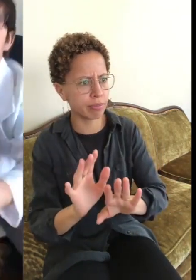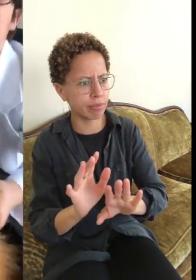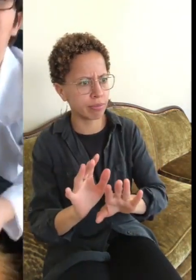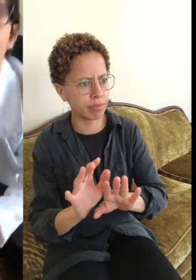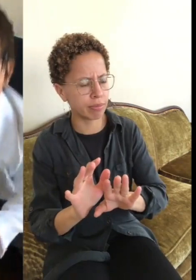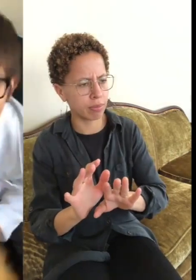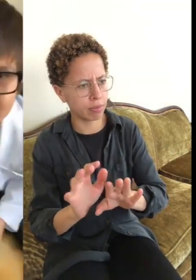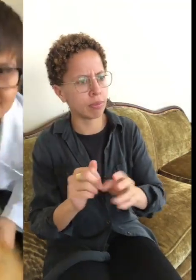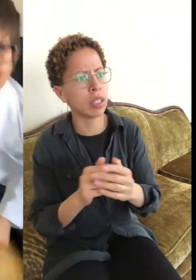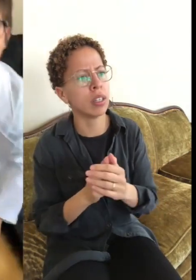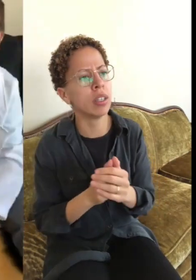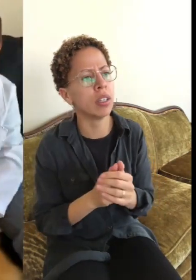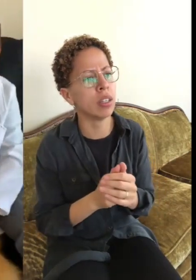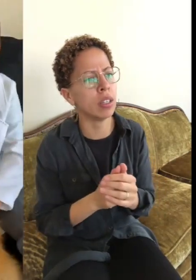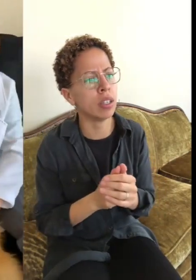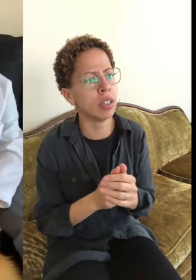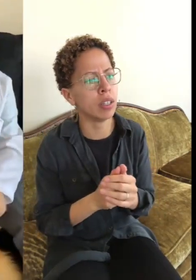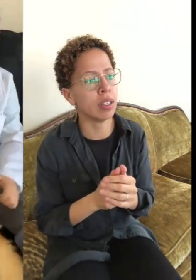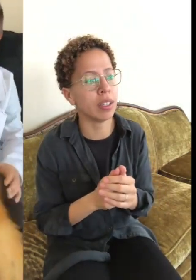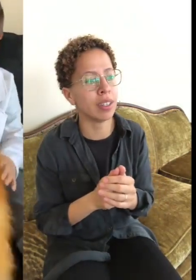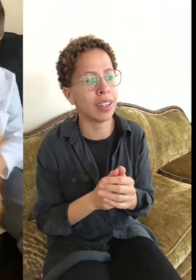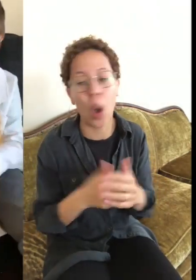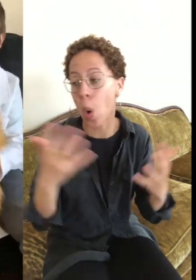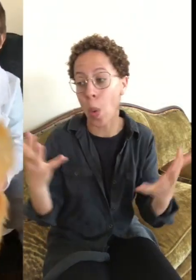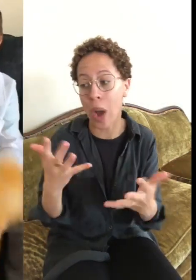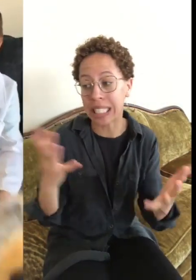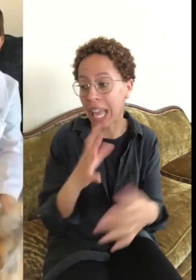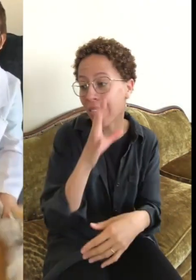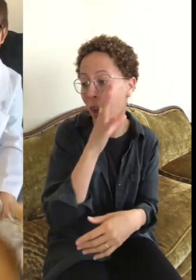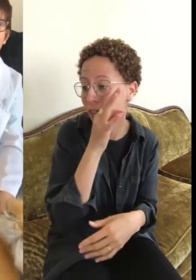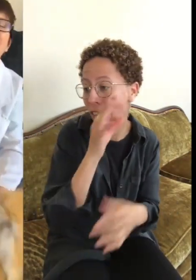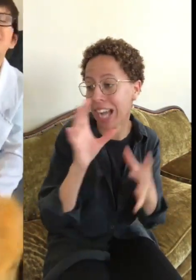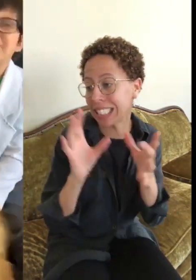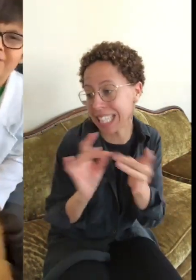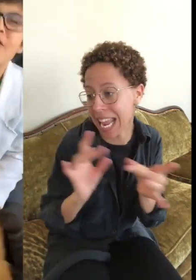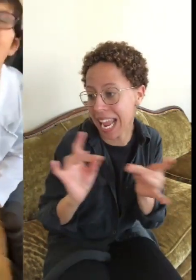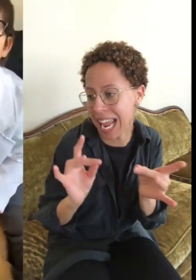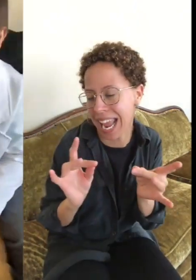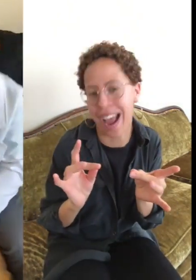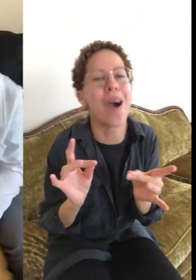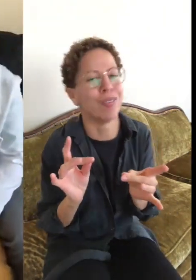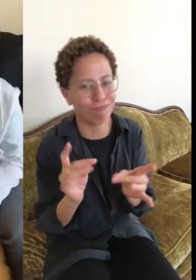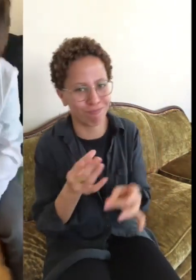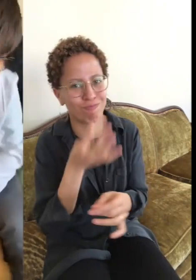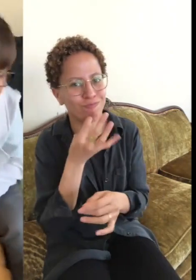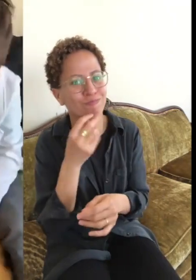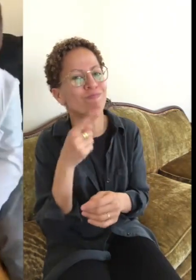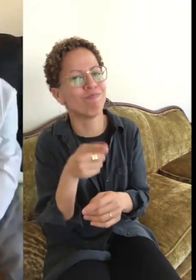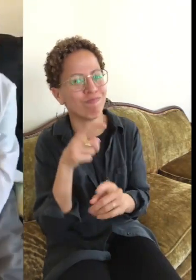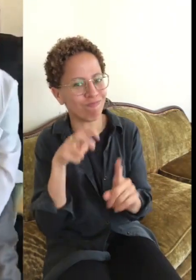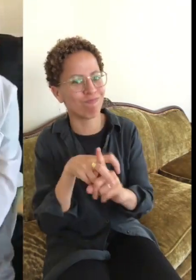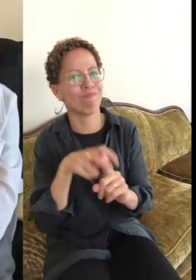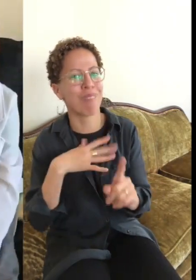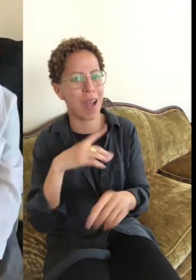What did the fox say? That is my question. How did you know? What did the fox say?